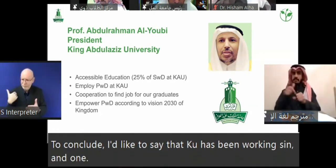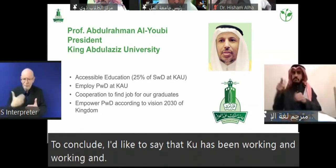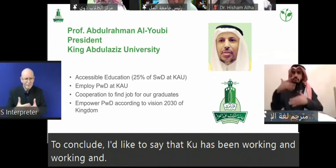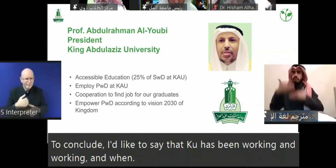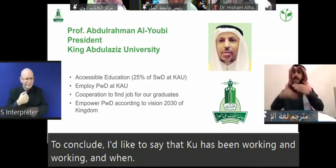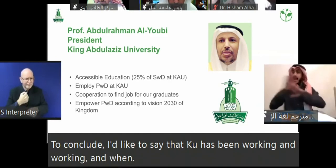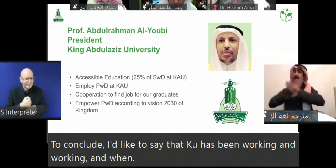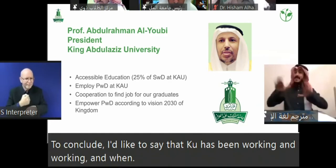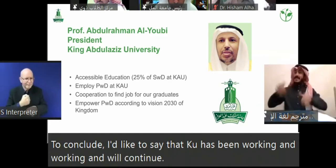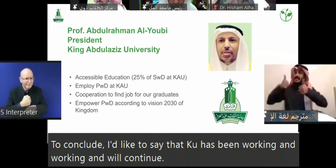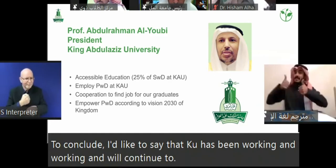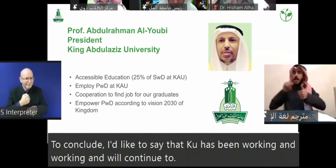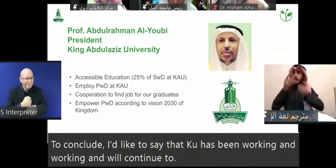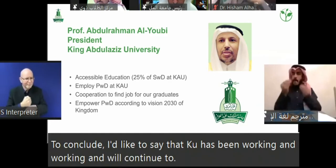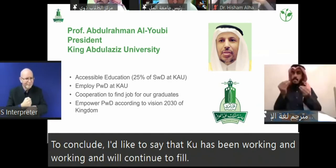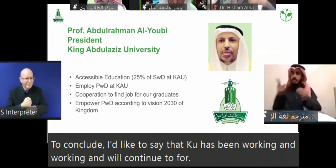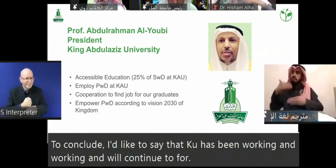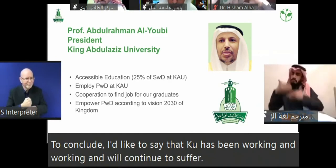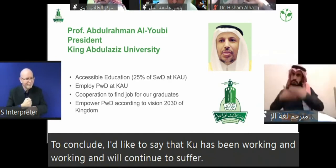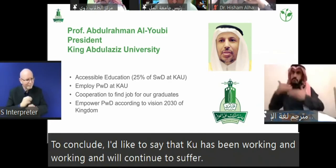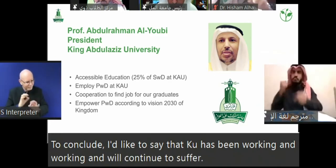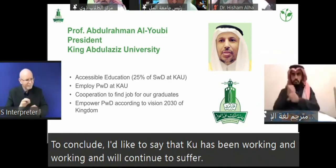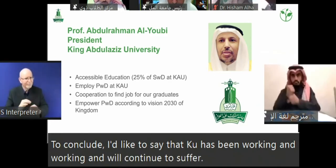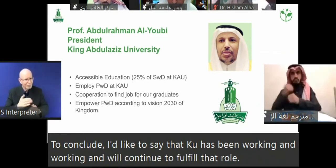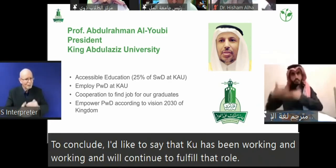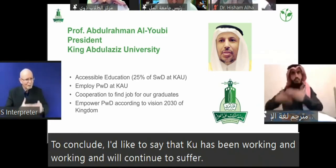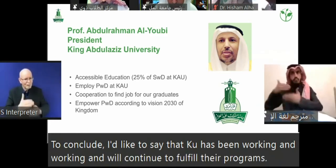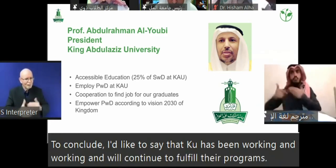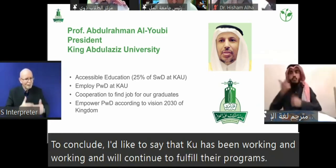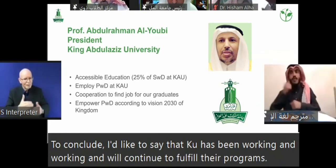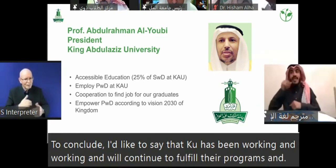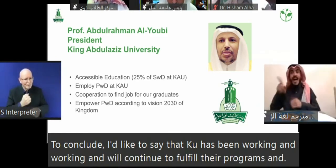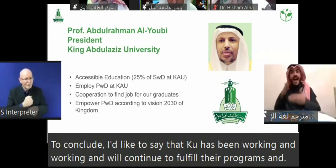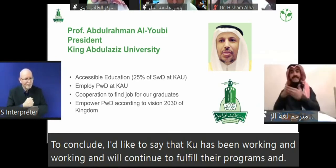will continue to fulfill the programs and